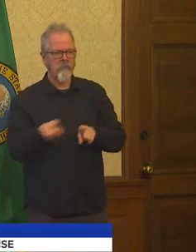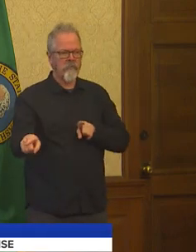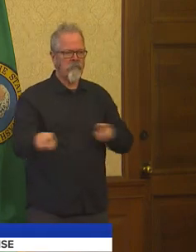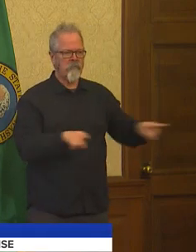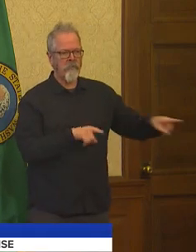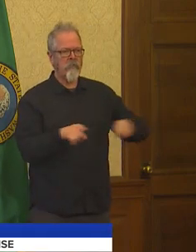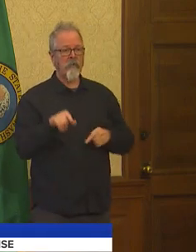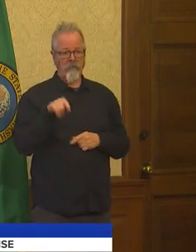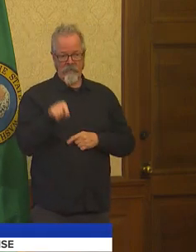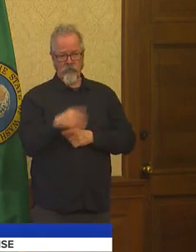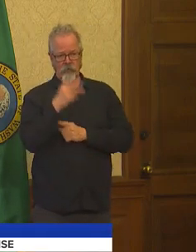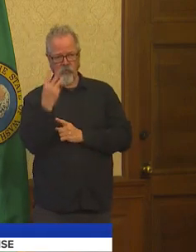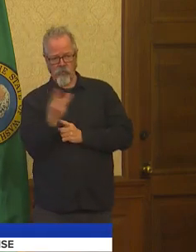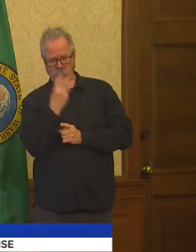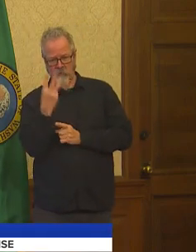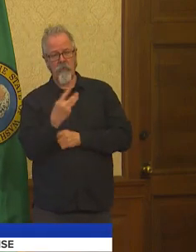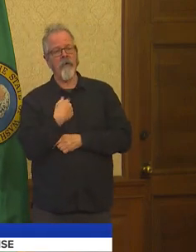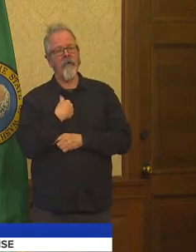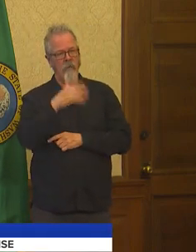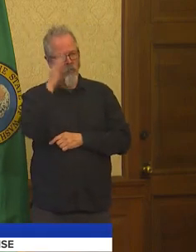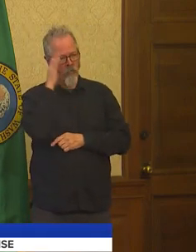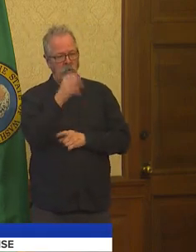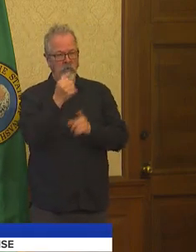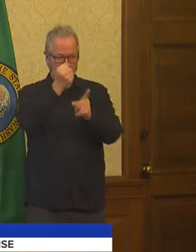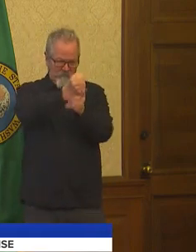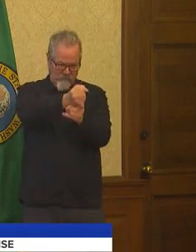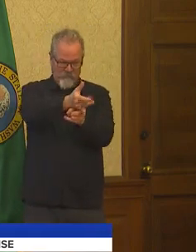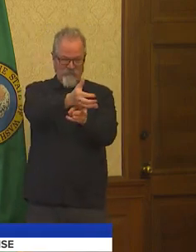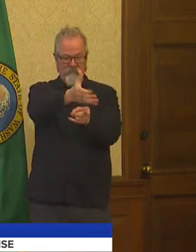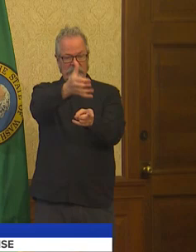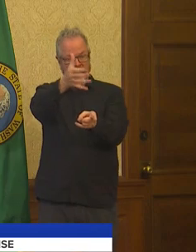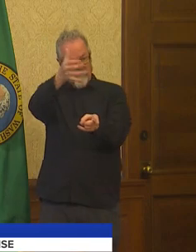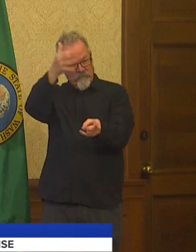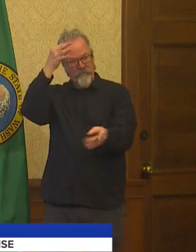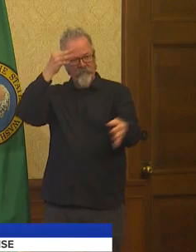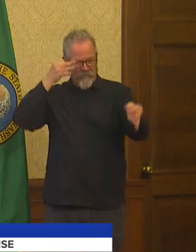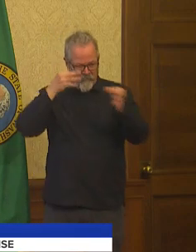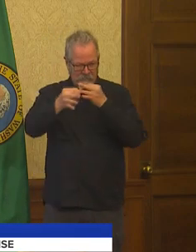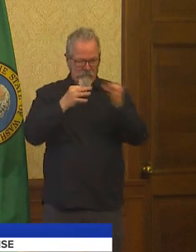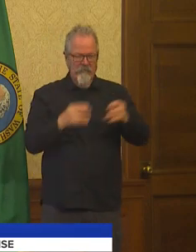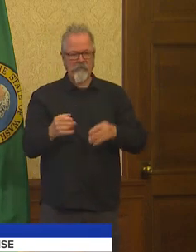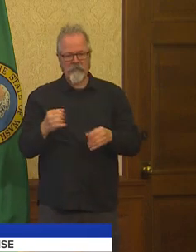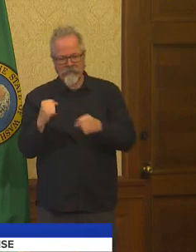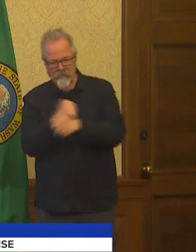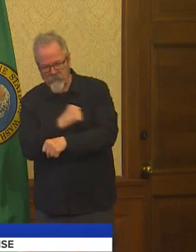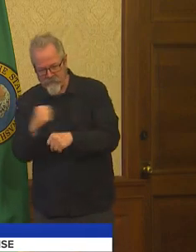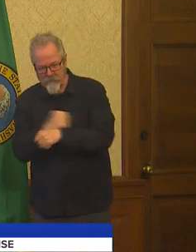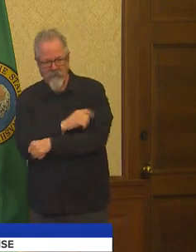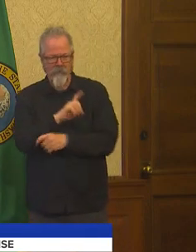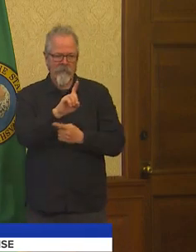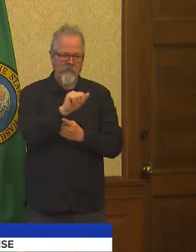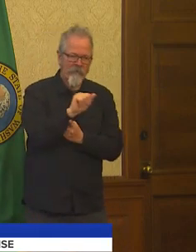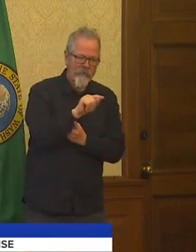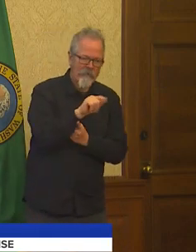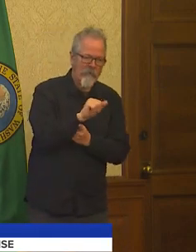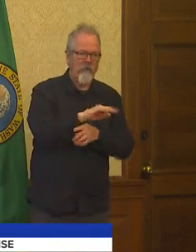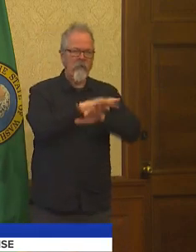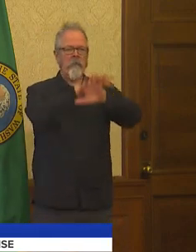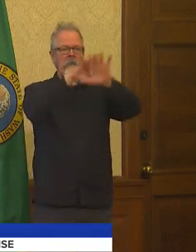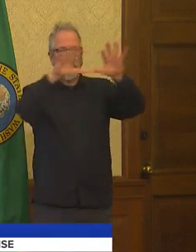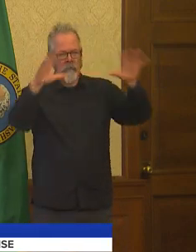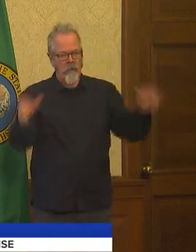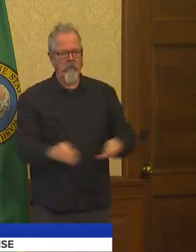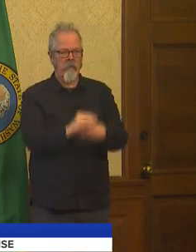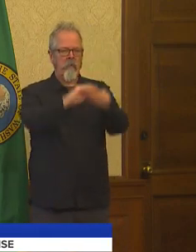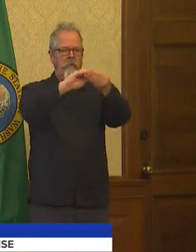reopening, that will give us the green light, they also include the status of our healthcare system to make sure